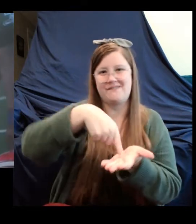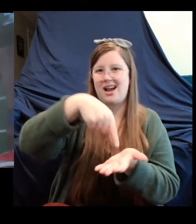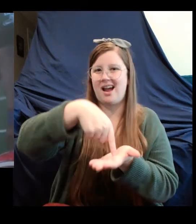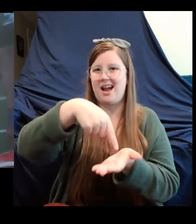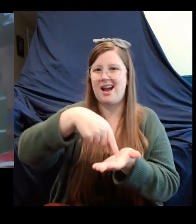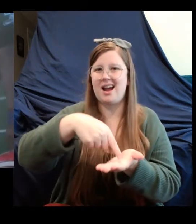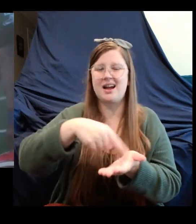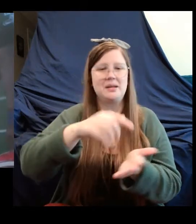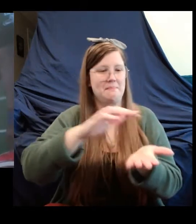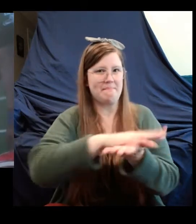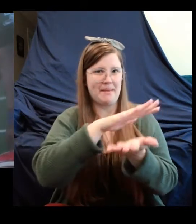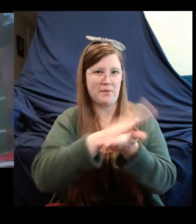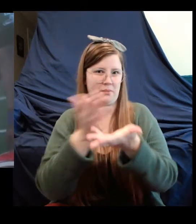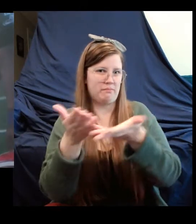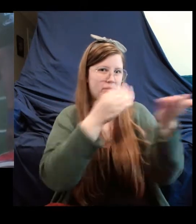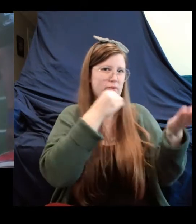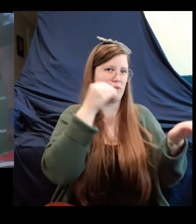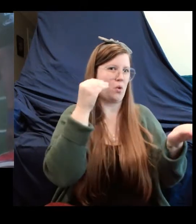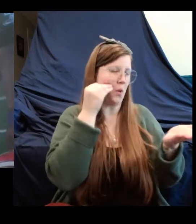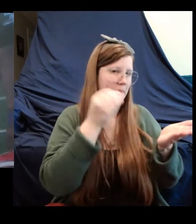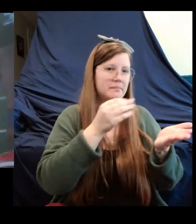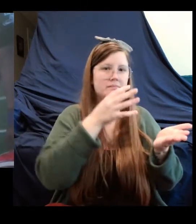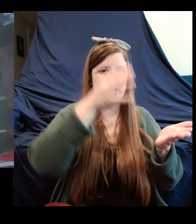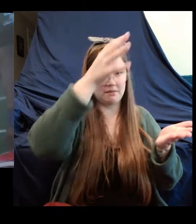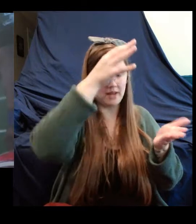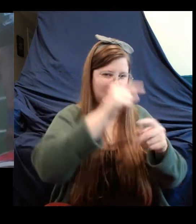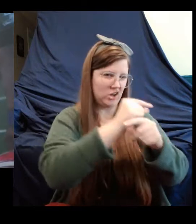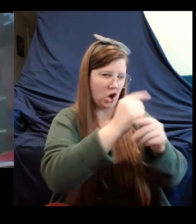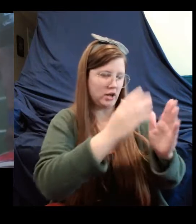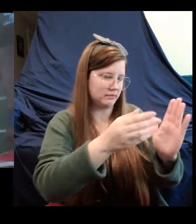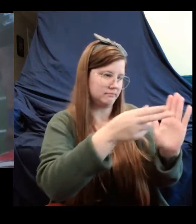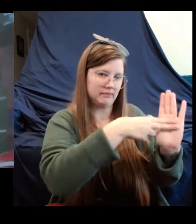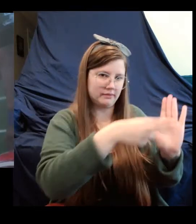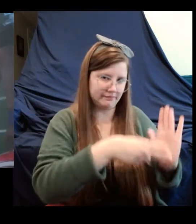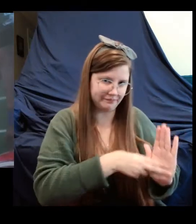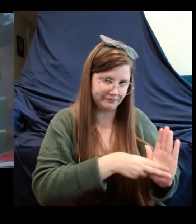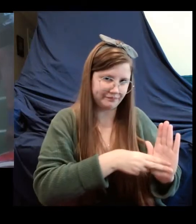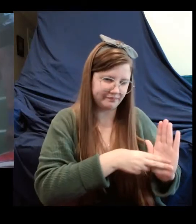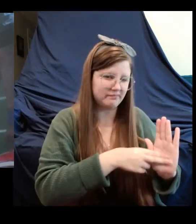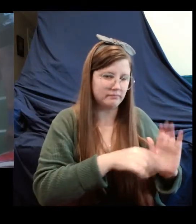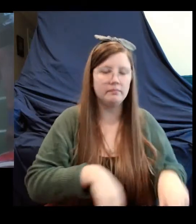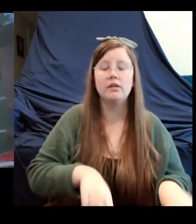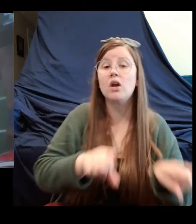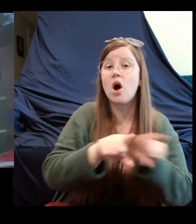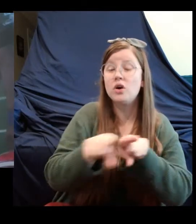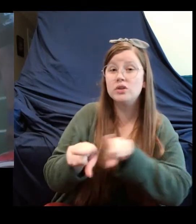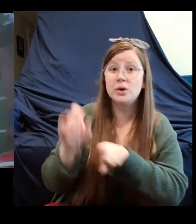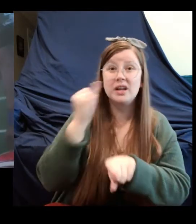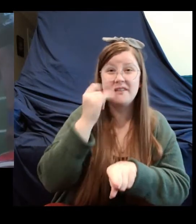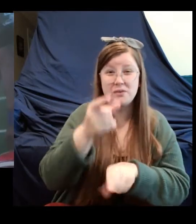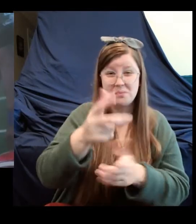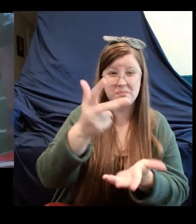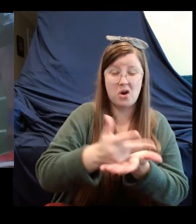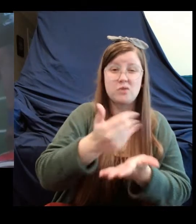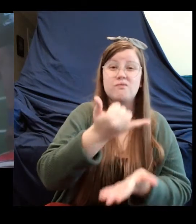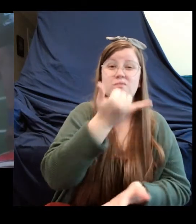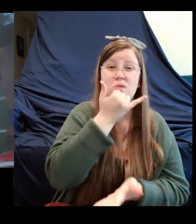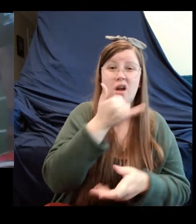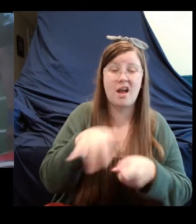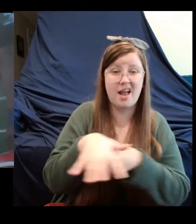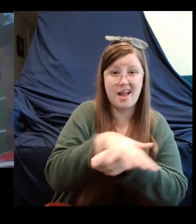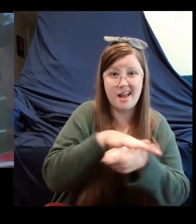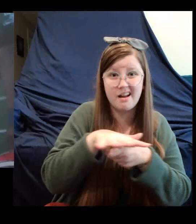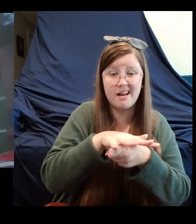security. Also, if you park in staff or visitor parking, you will also be subject to a ticket or fine. Please see Jordy